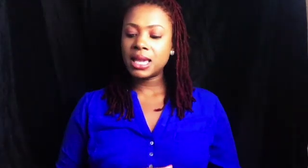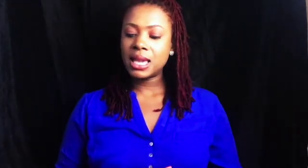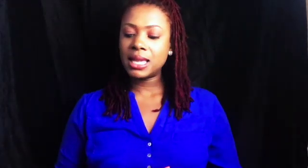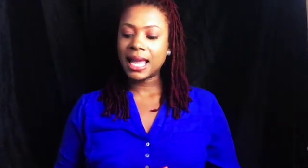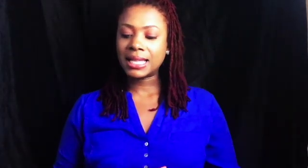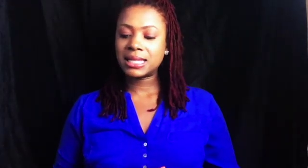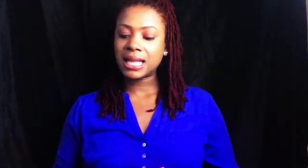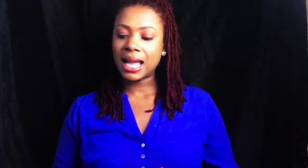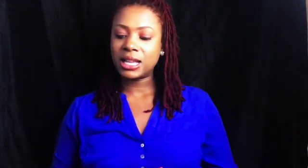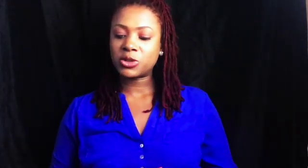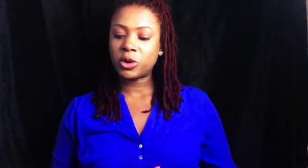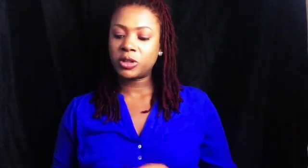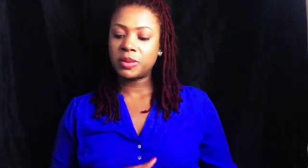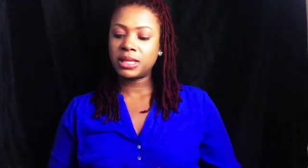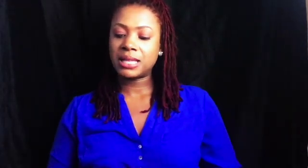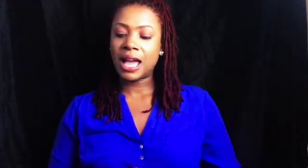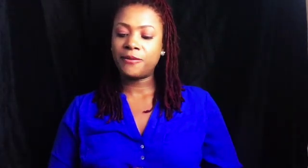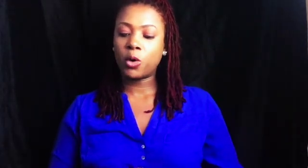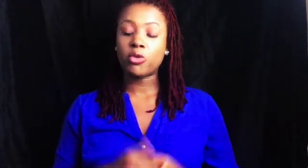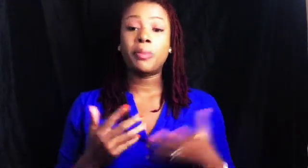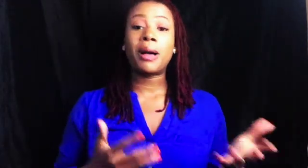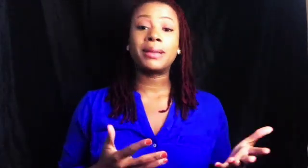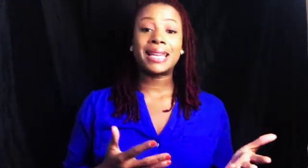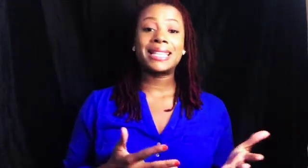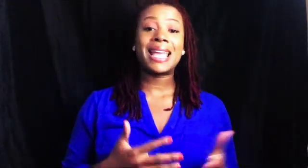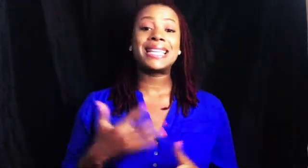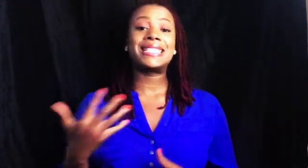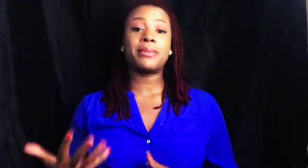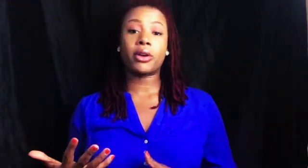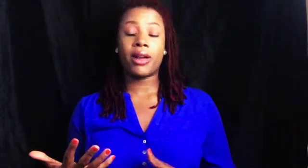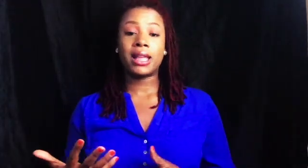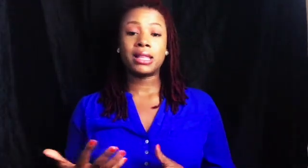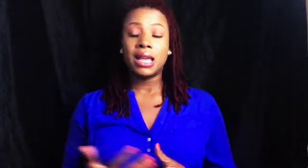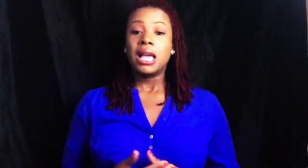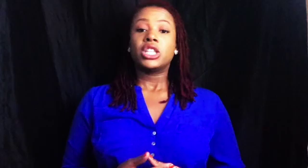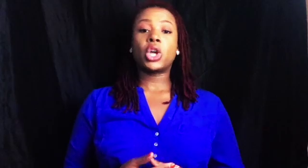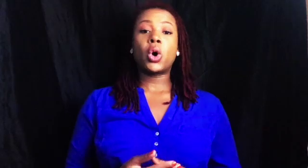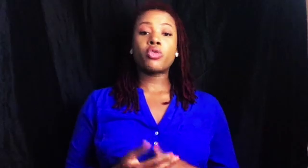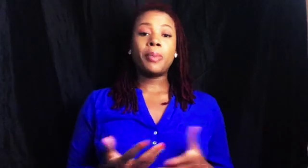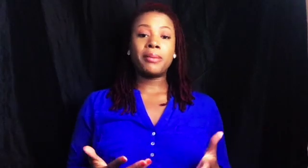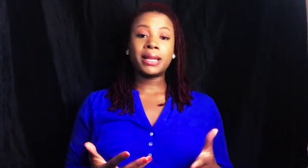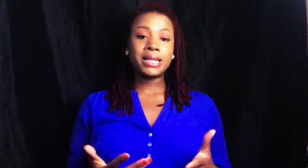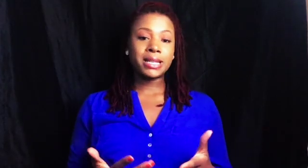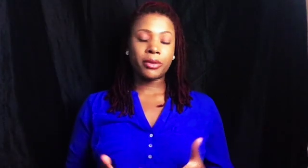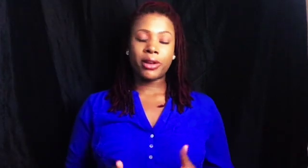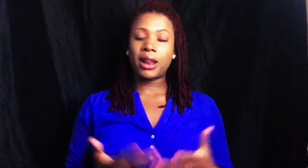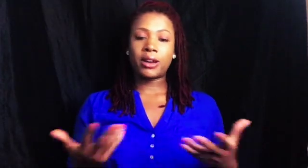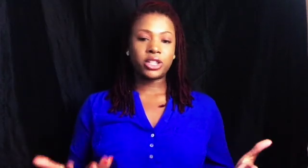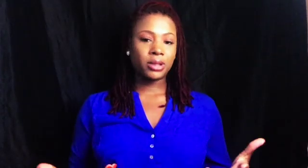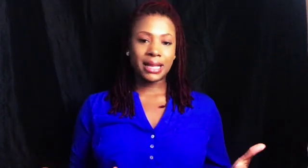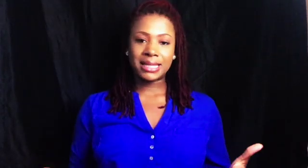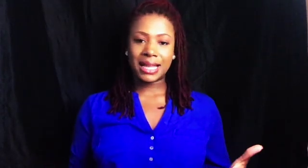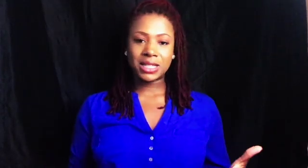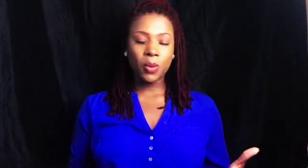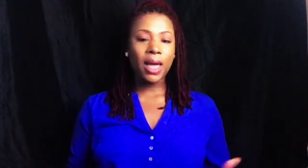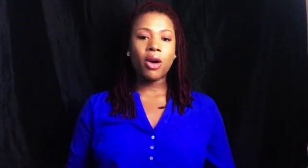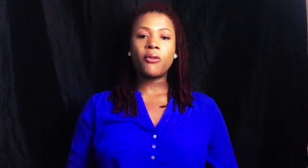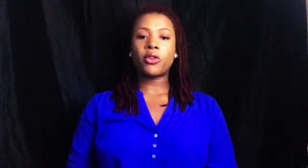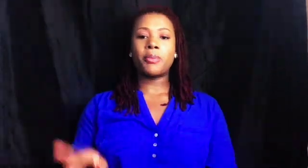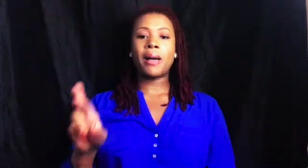The next sign is going to be the sign for Republican and Democrat. So Republican and Democrat are initialized signs as well. For Republican,